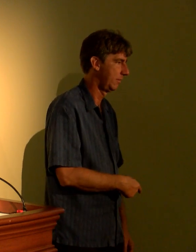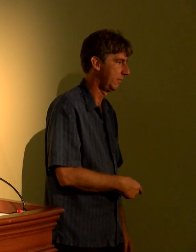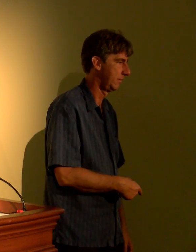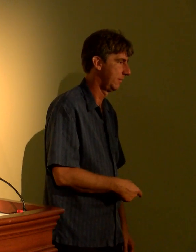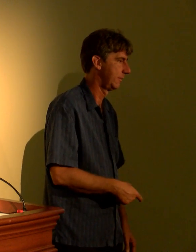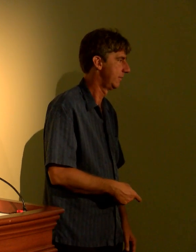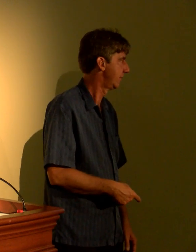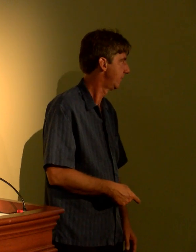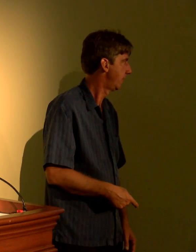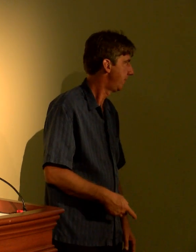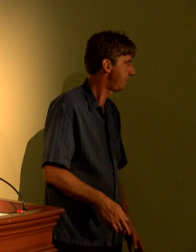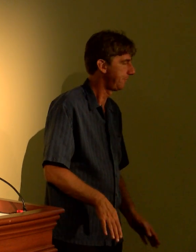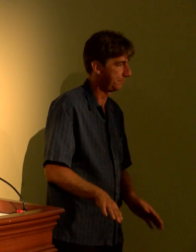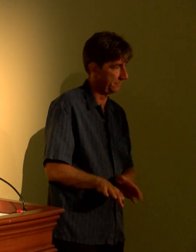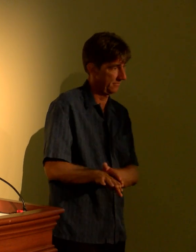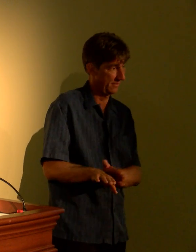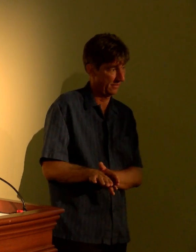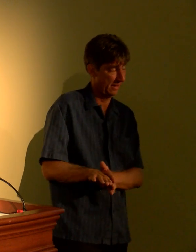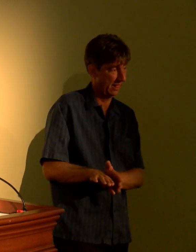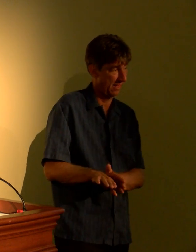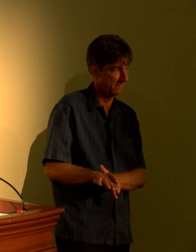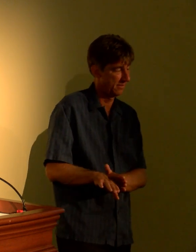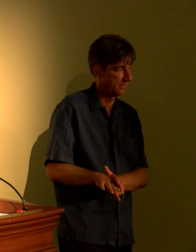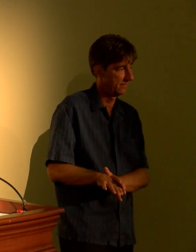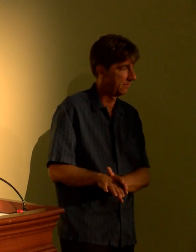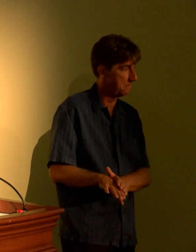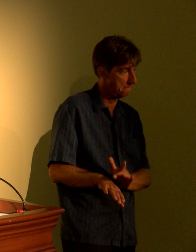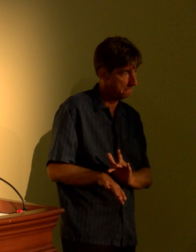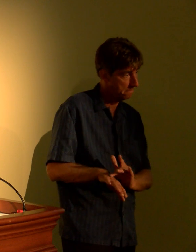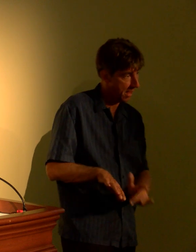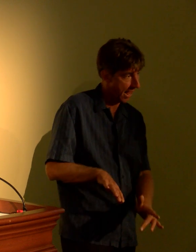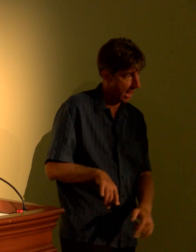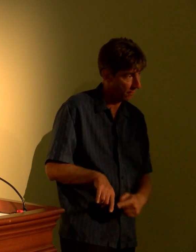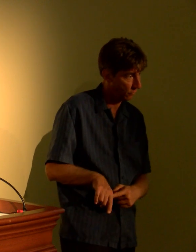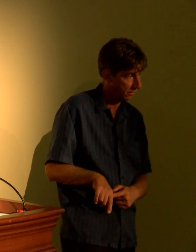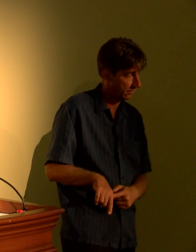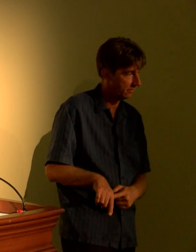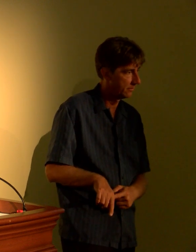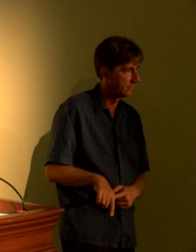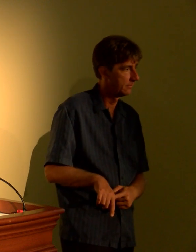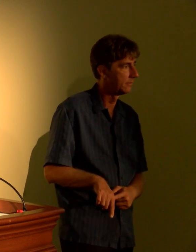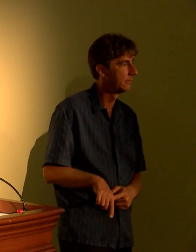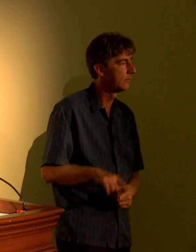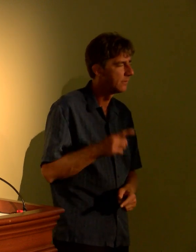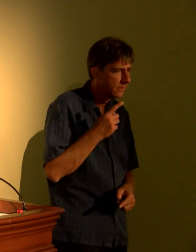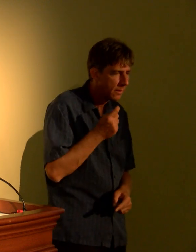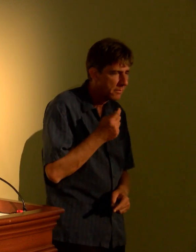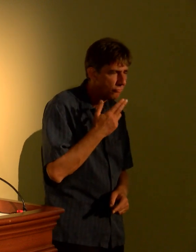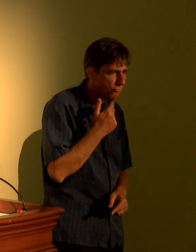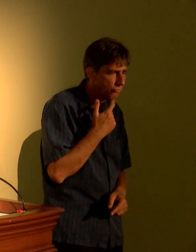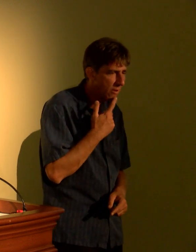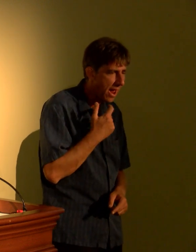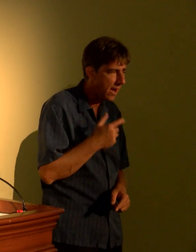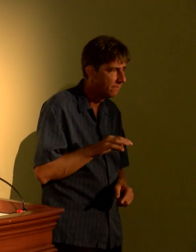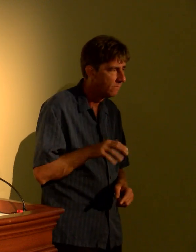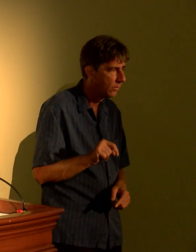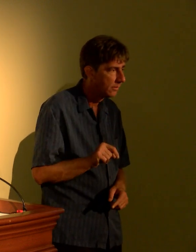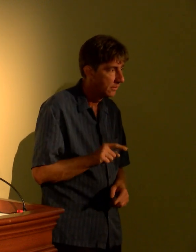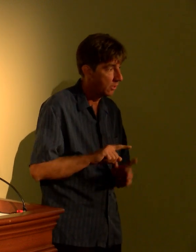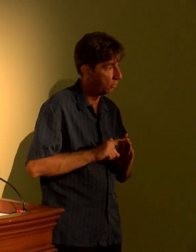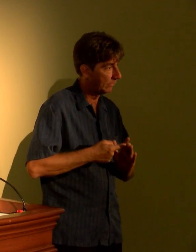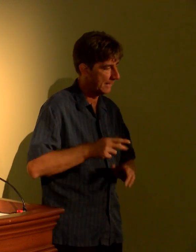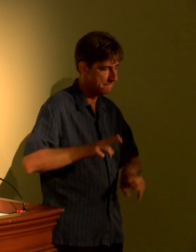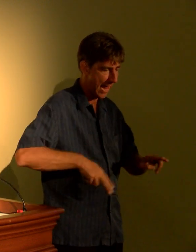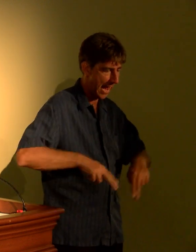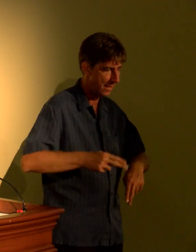bare left foot, you'll see traces of red paint that indicate that Brewster originally painted the child with both shoes on